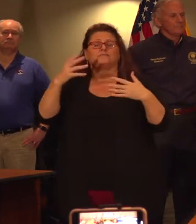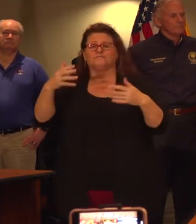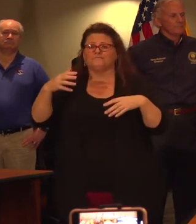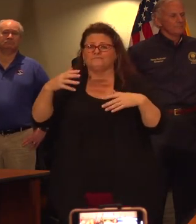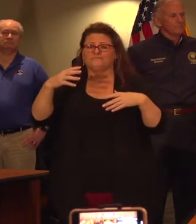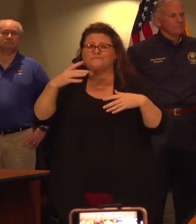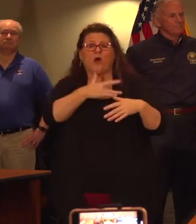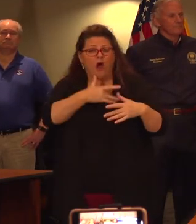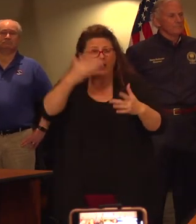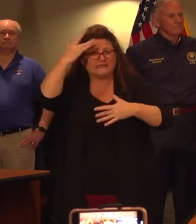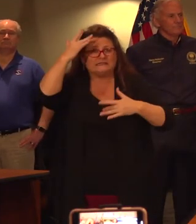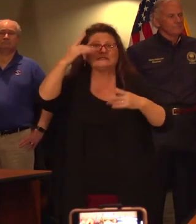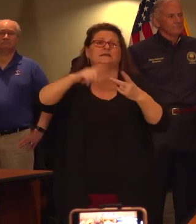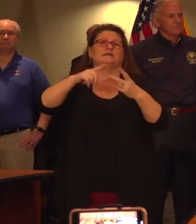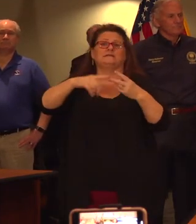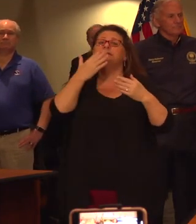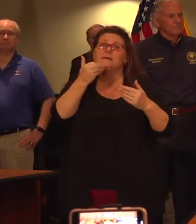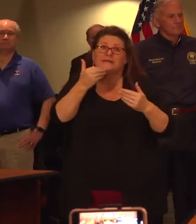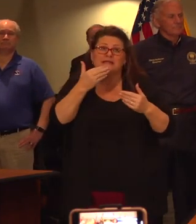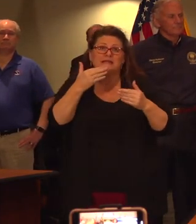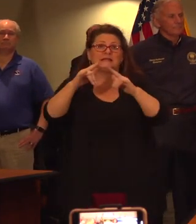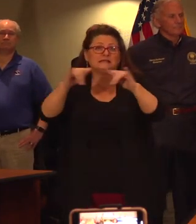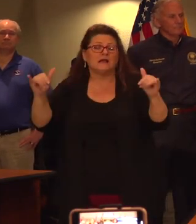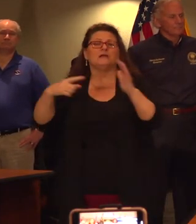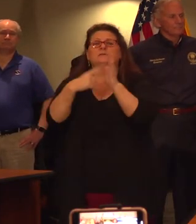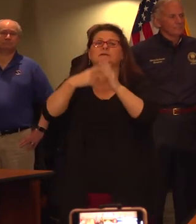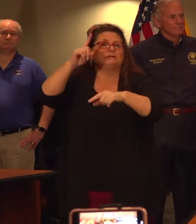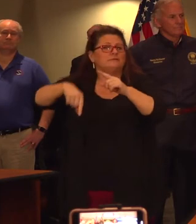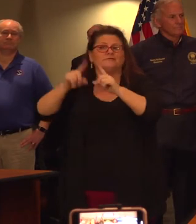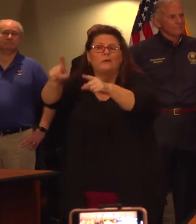also disproportionately affected by access to care at times.